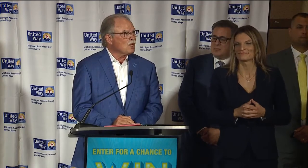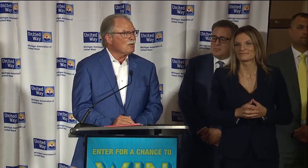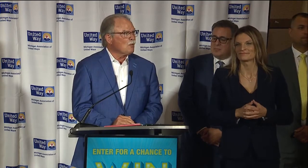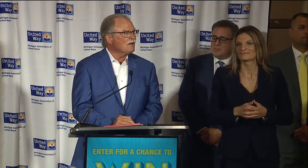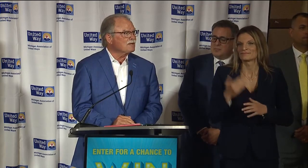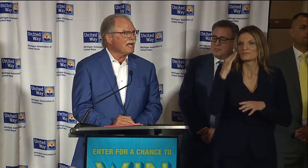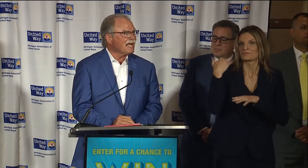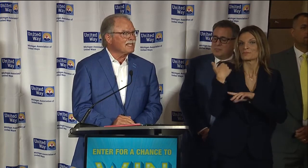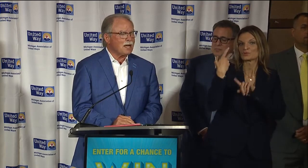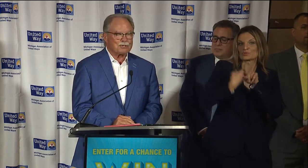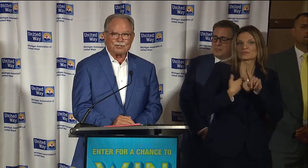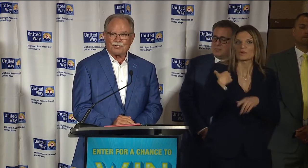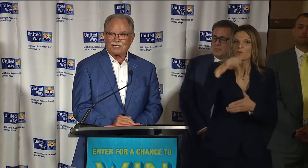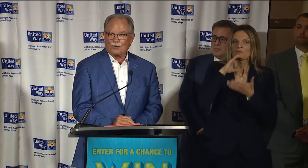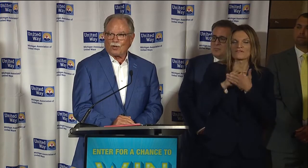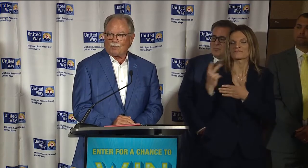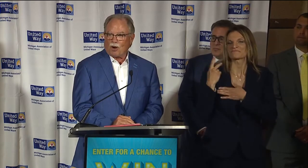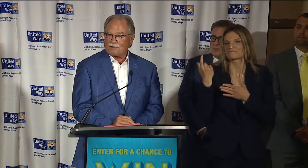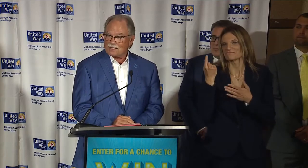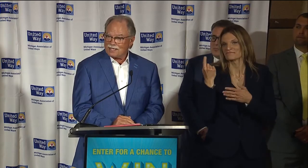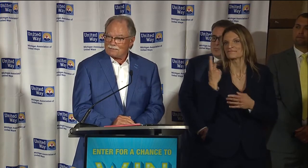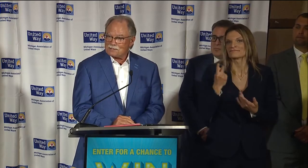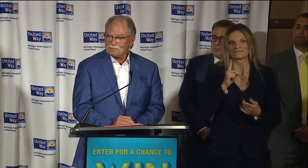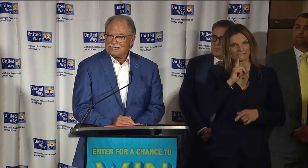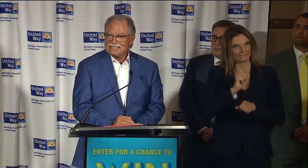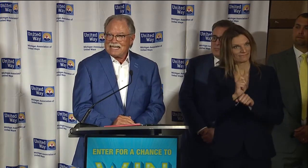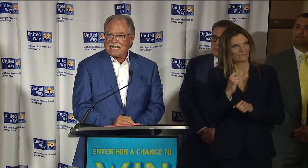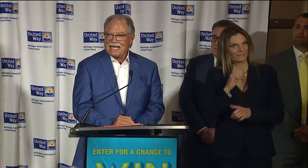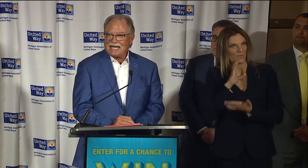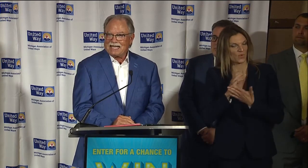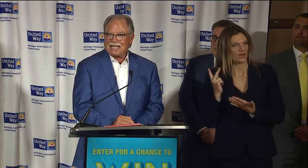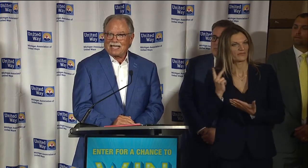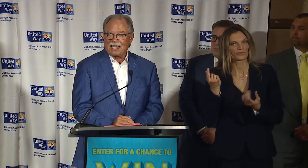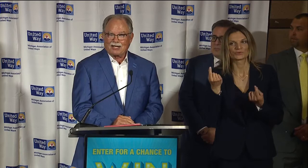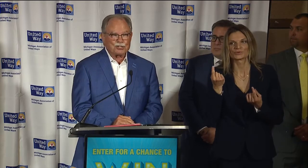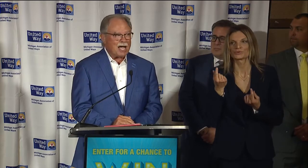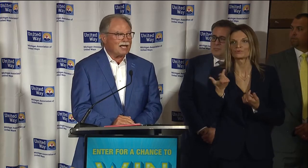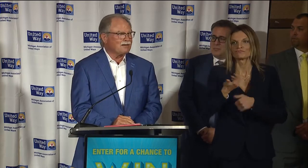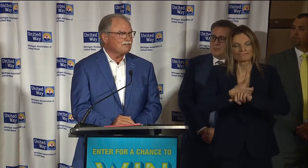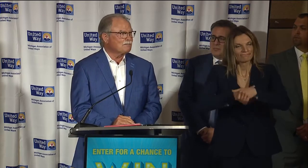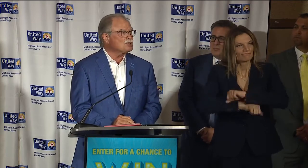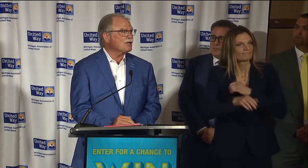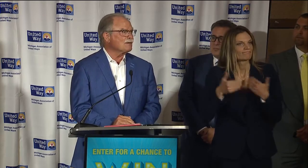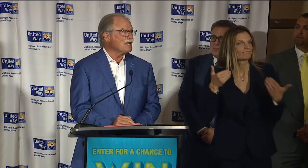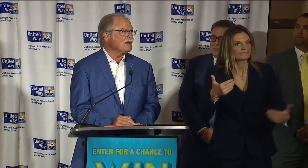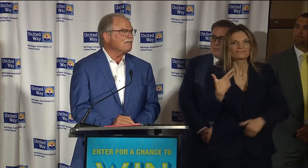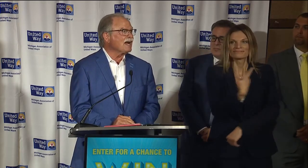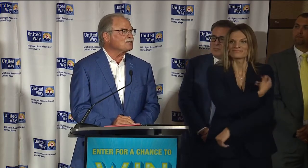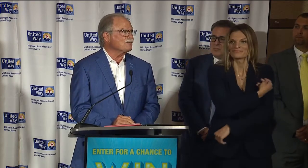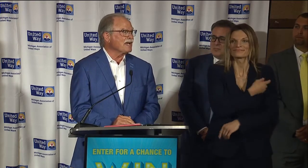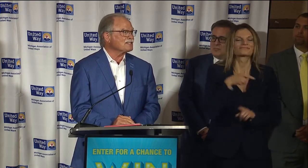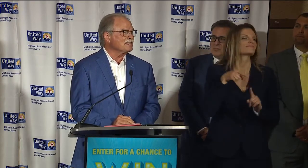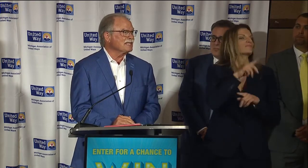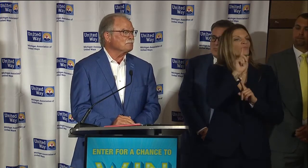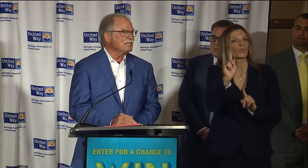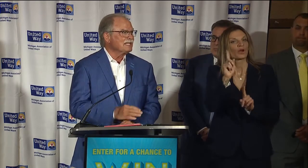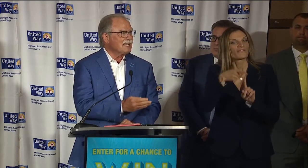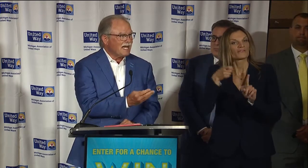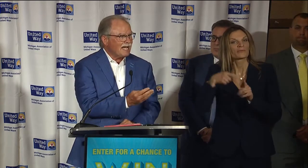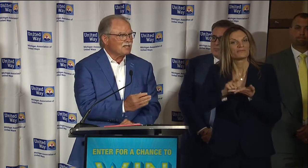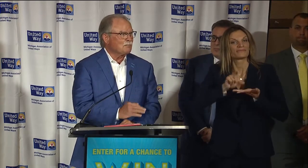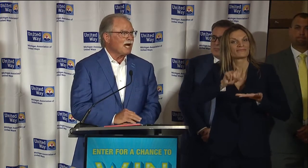of months ago, my wife and I had the opportunity to roll up our sleeves and get a shot of Michigan-made Pfizer